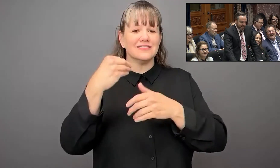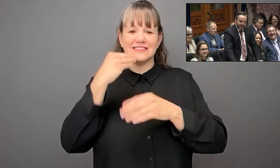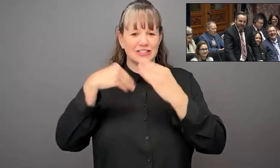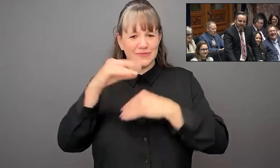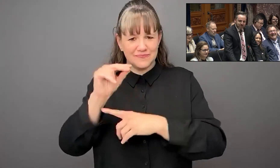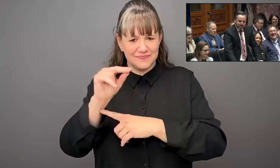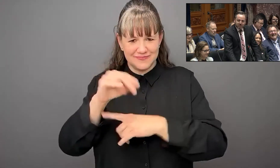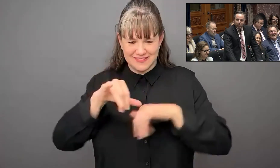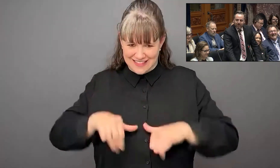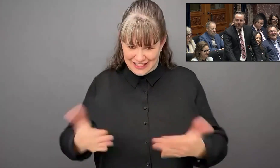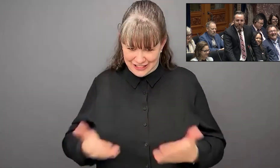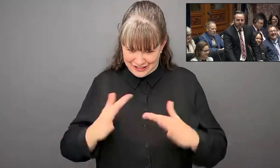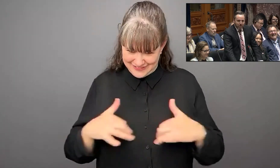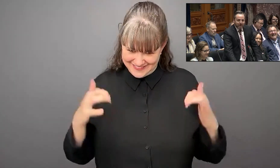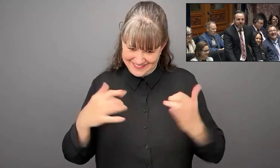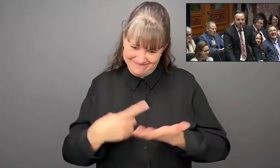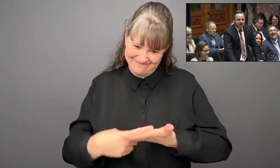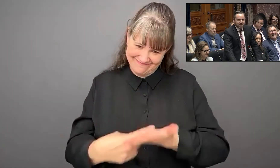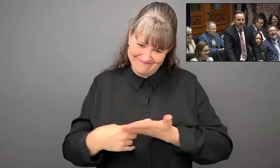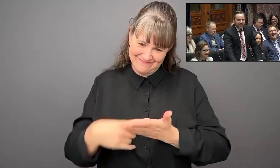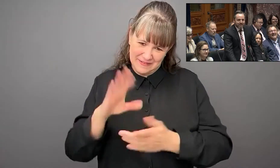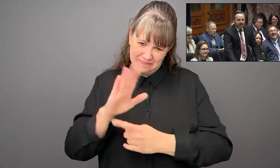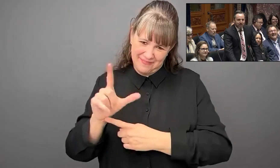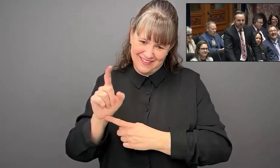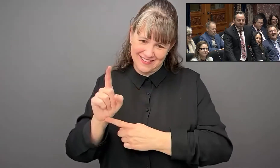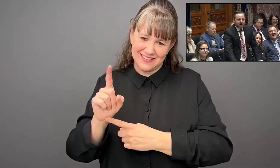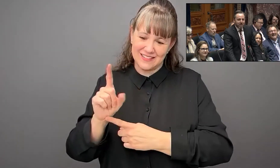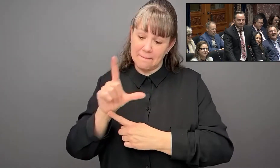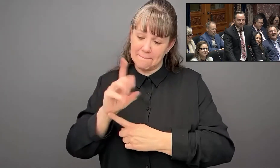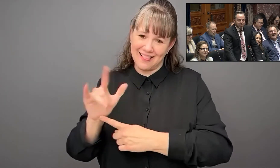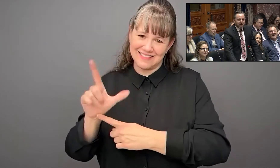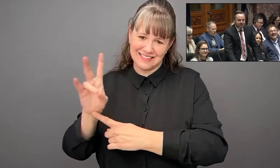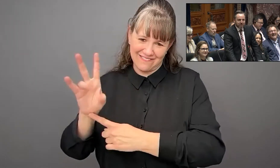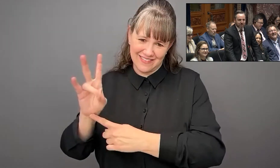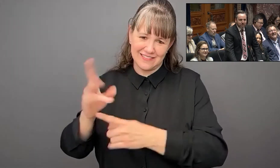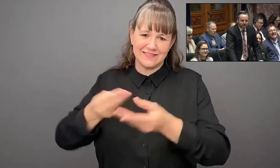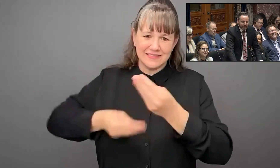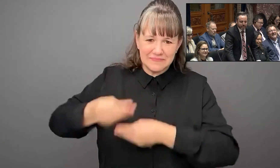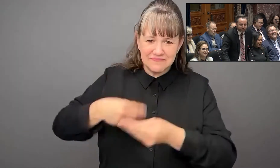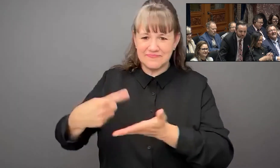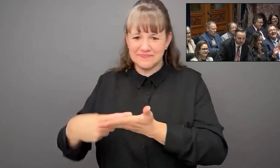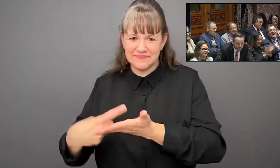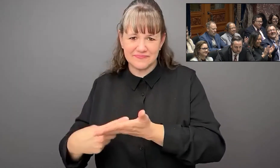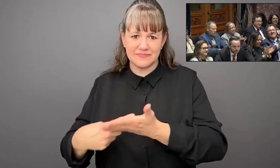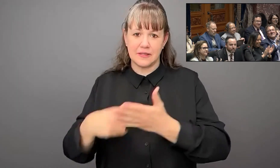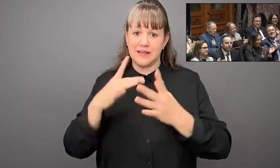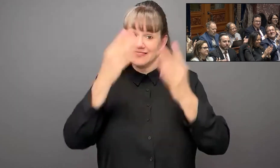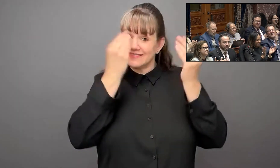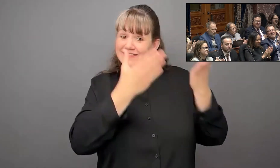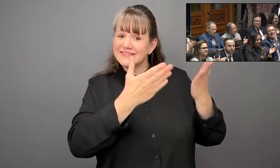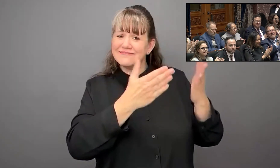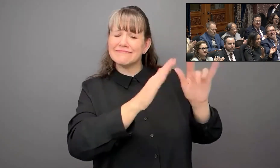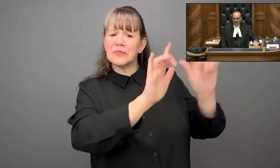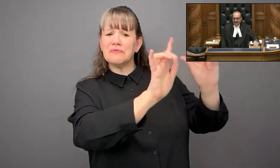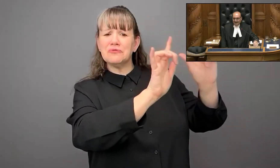7. So I just want to state for the record that I love you, I miss you, I'll see you soon.